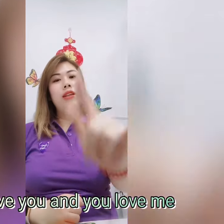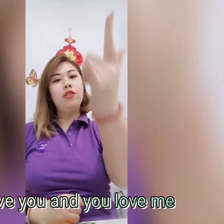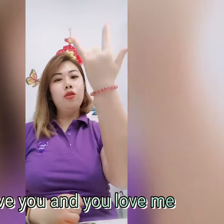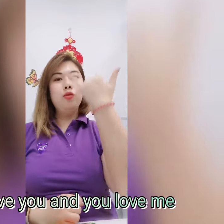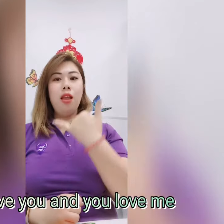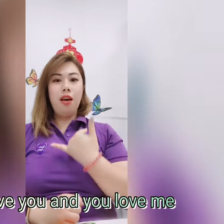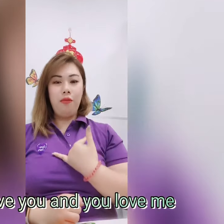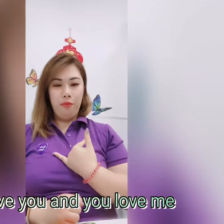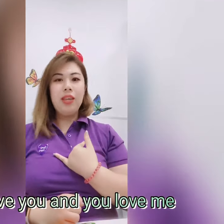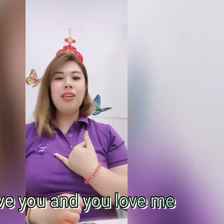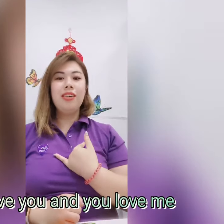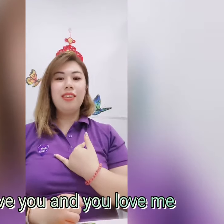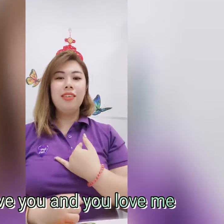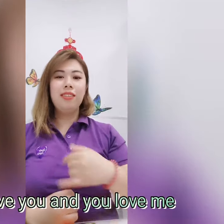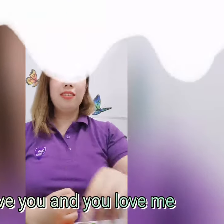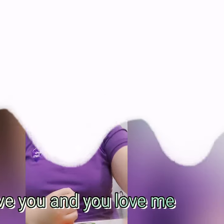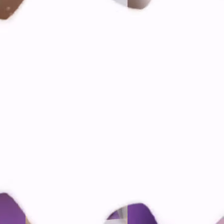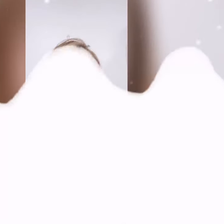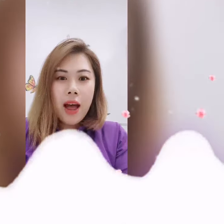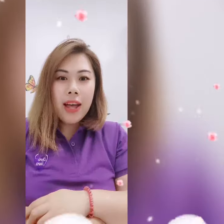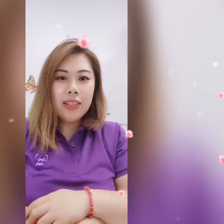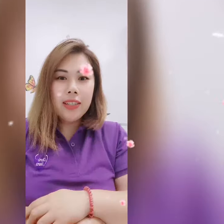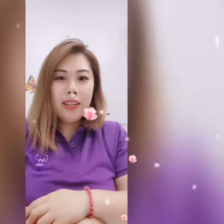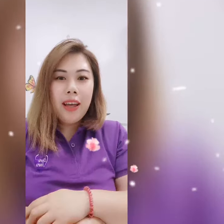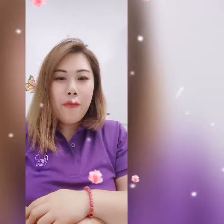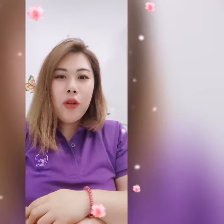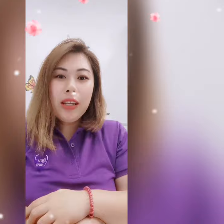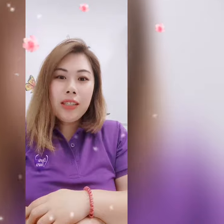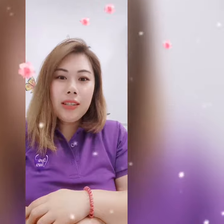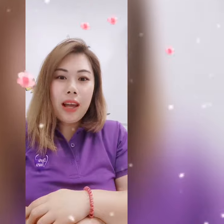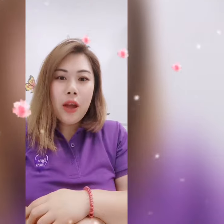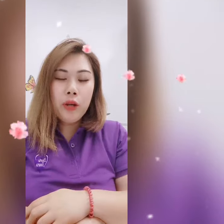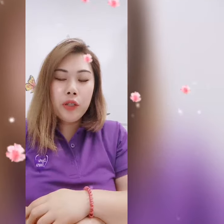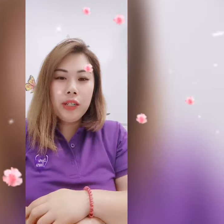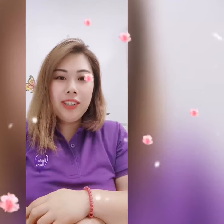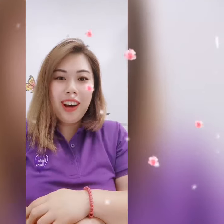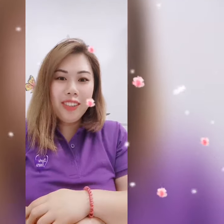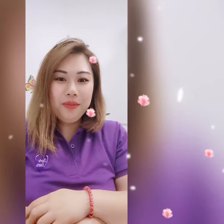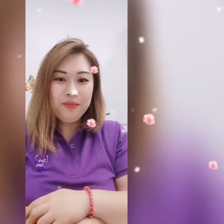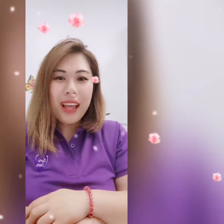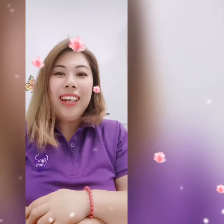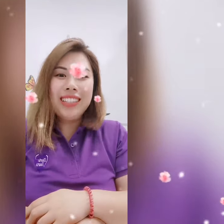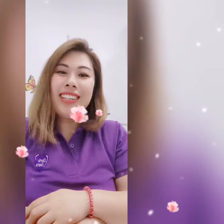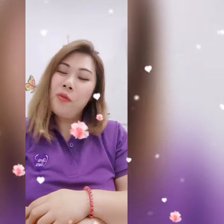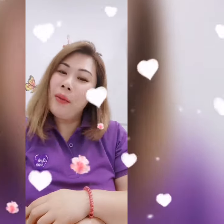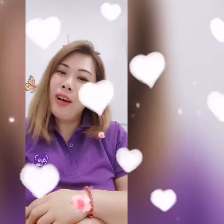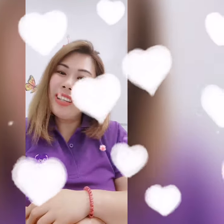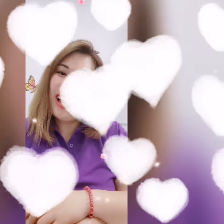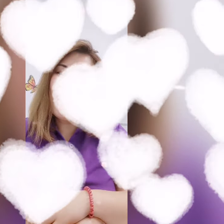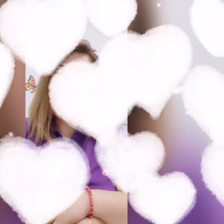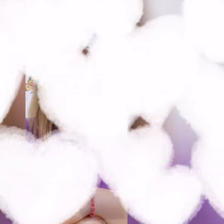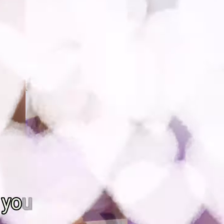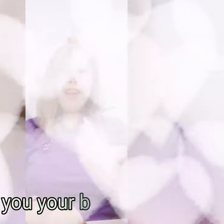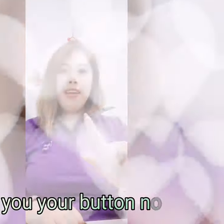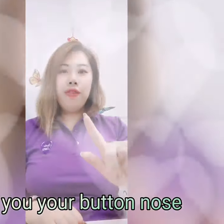and you love me. Alright, have you learned the sign language to the song? Let's sing one more time. I love